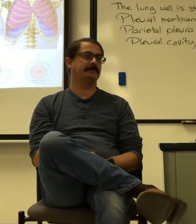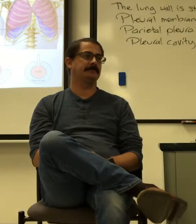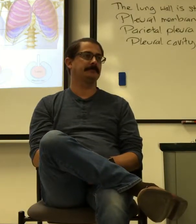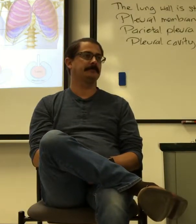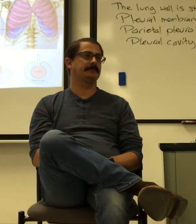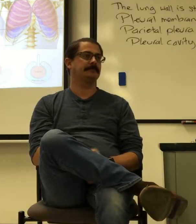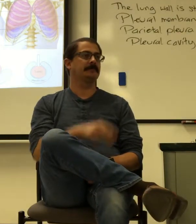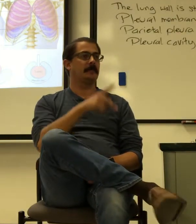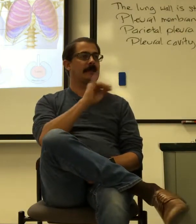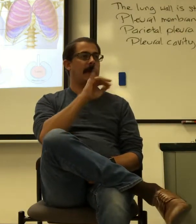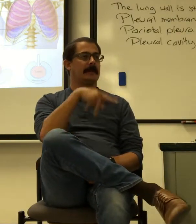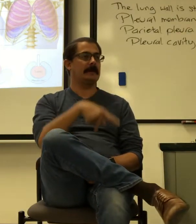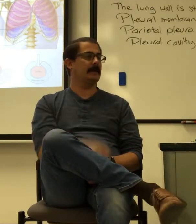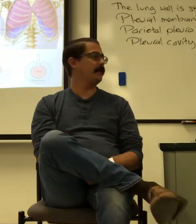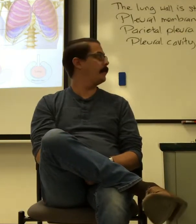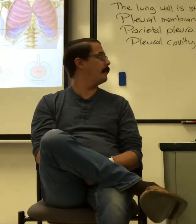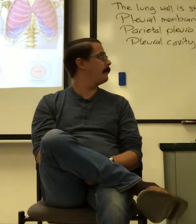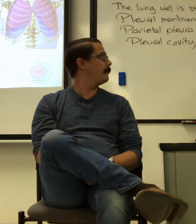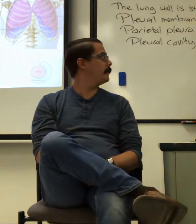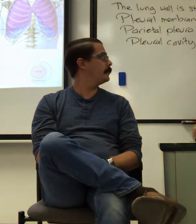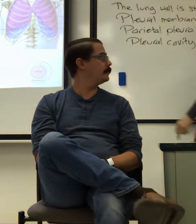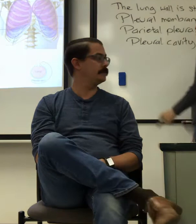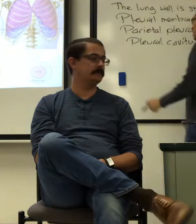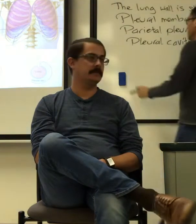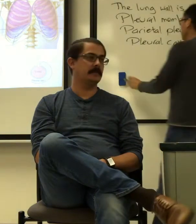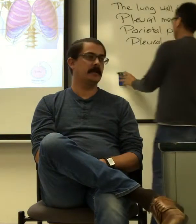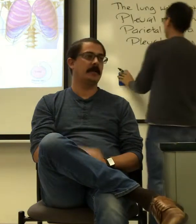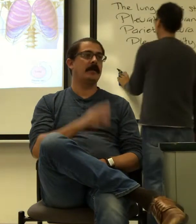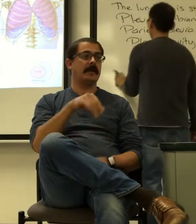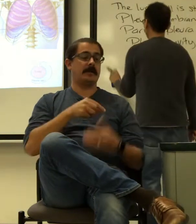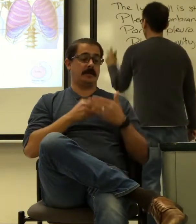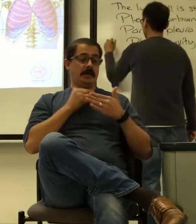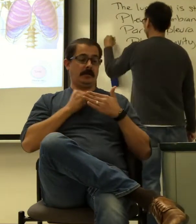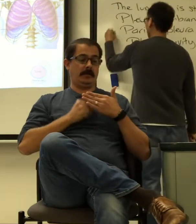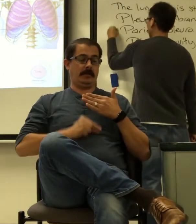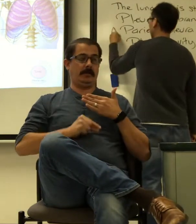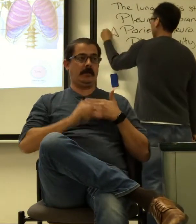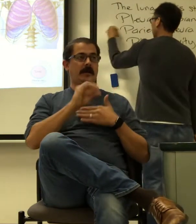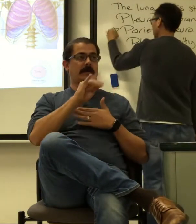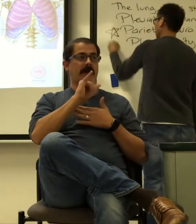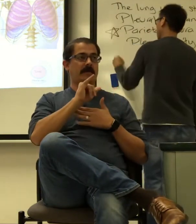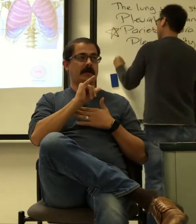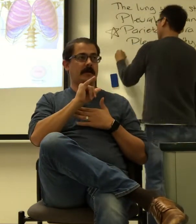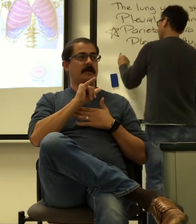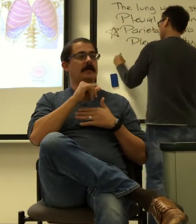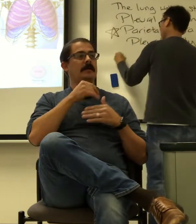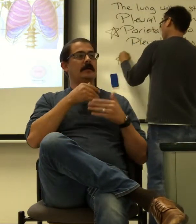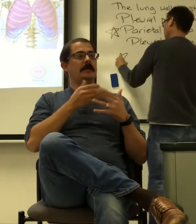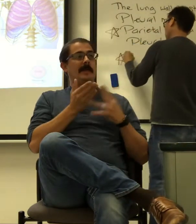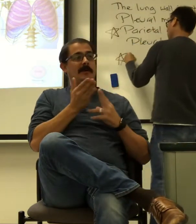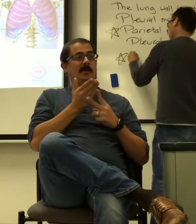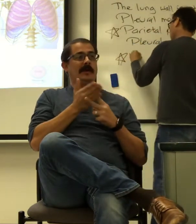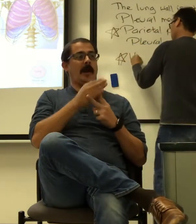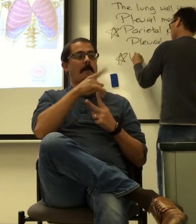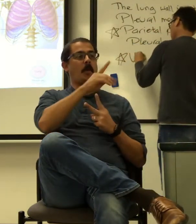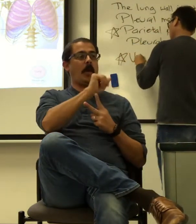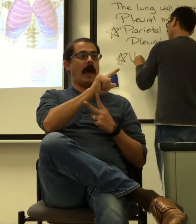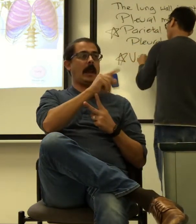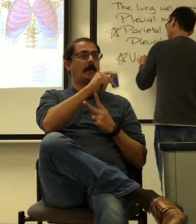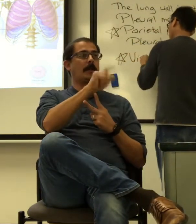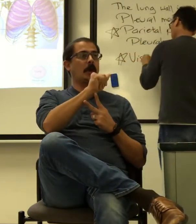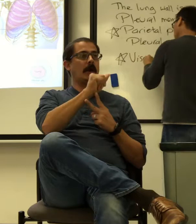Intrapleural pressure. Okay, that's the pleural cavity. And it's in between the parietal pleura and then the visceral pleura,